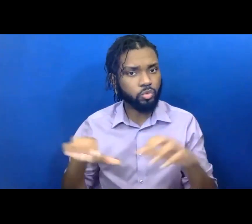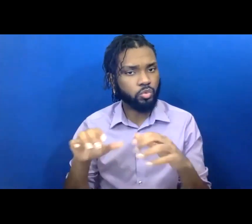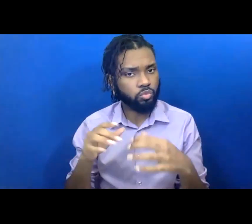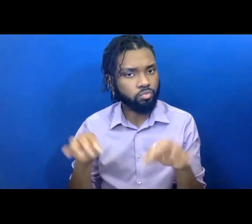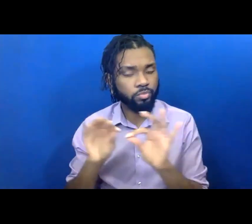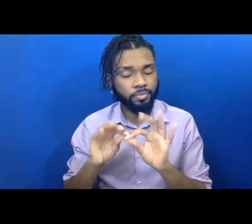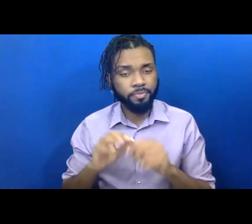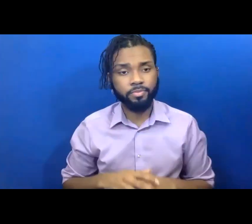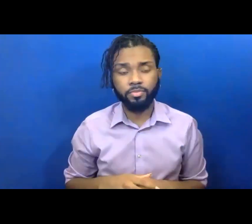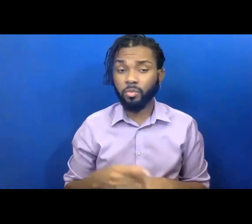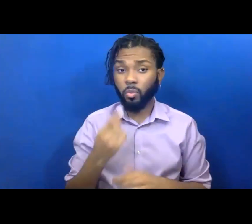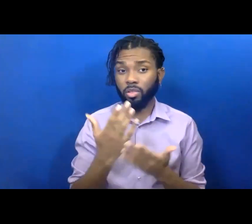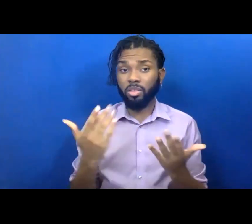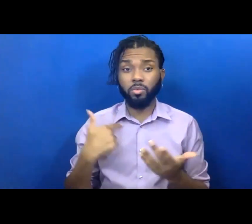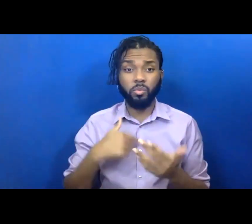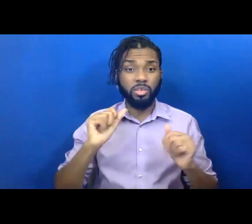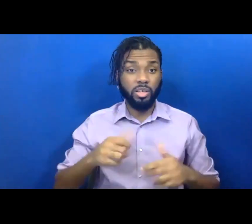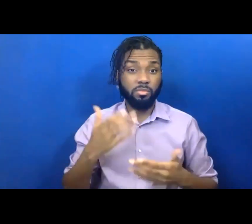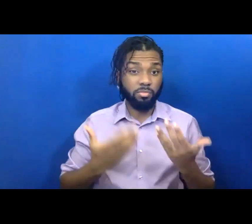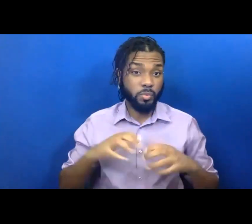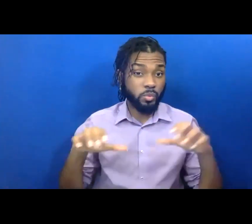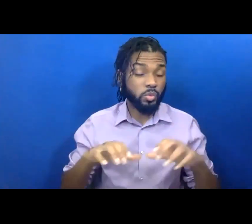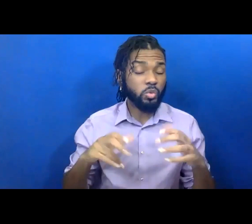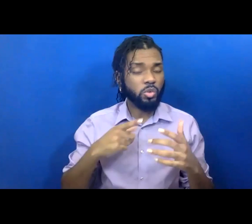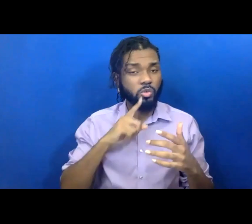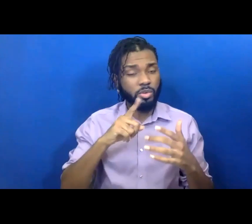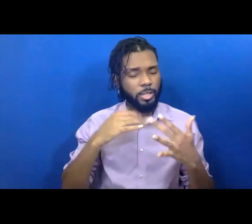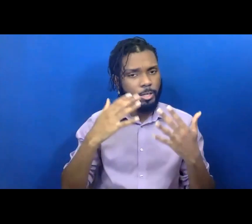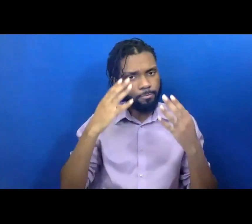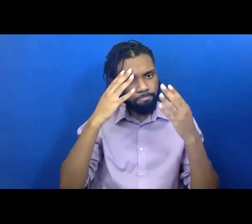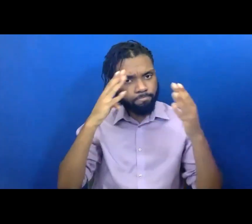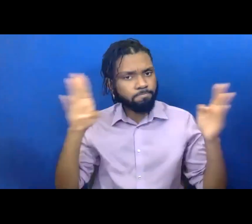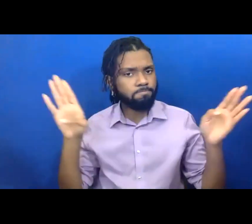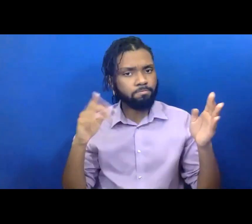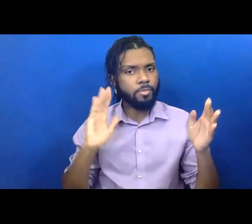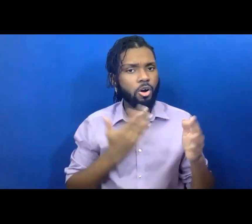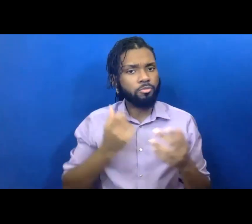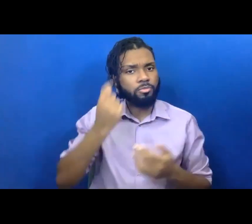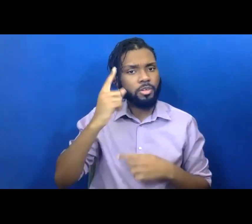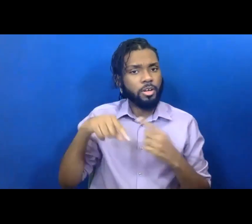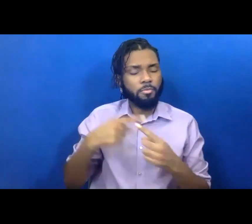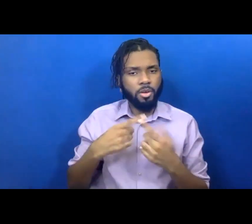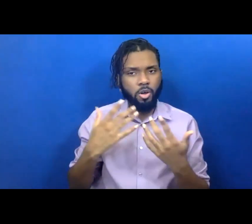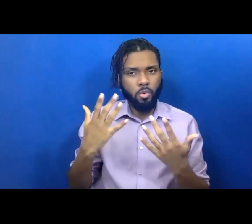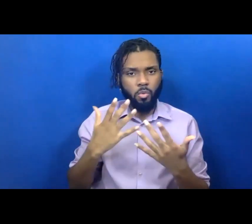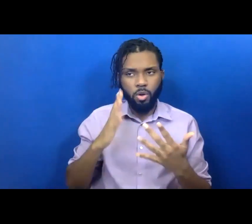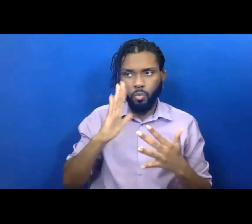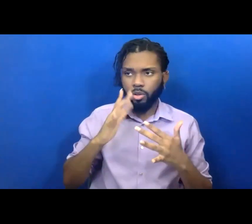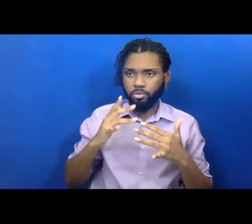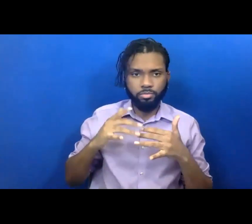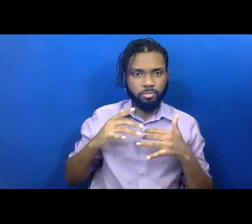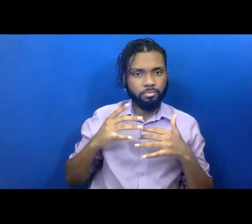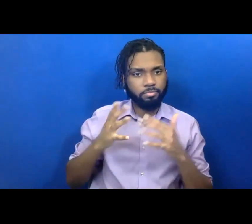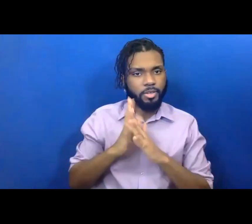can begin to do is maybe expand our notions, the very notions that we have about what we reward in ways that are